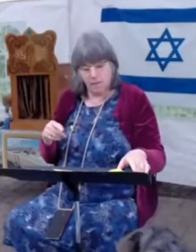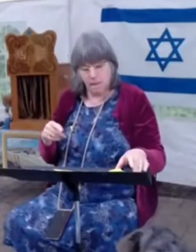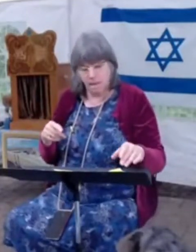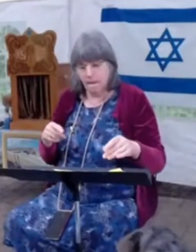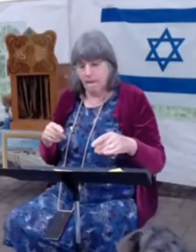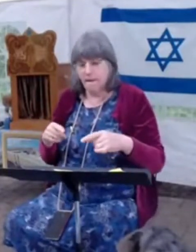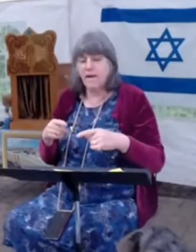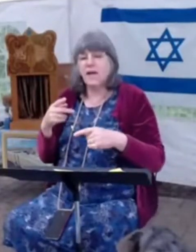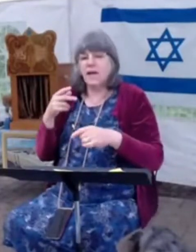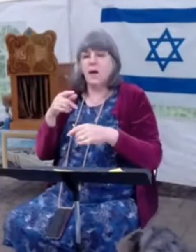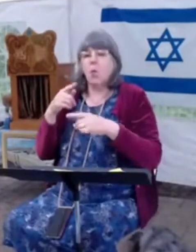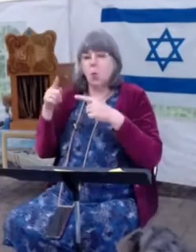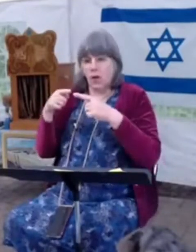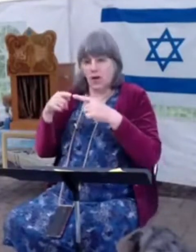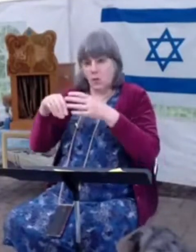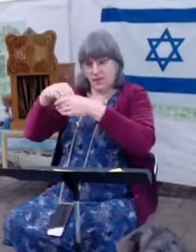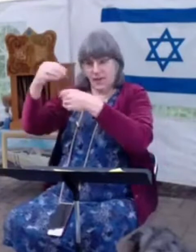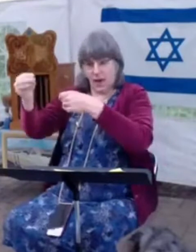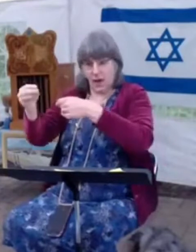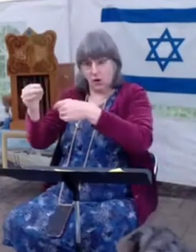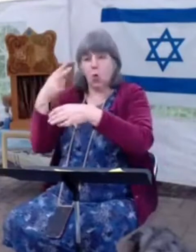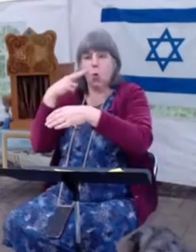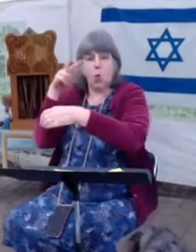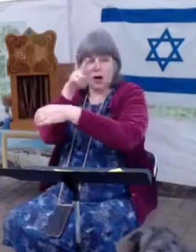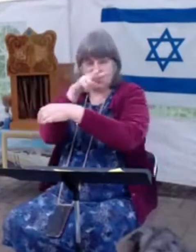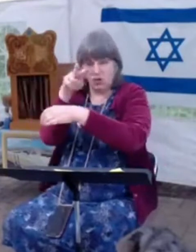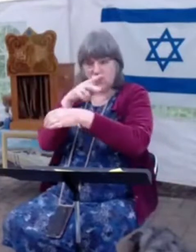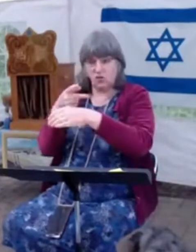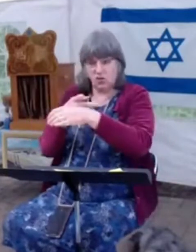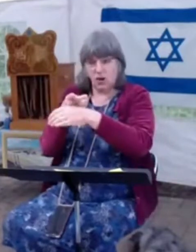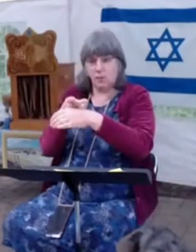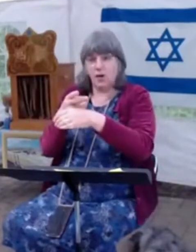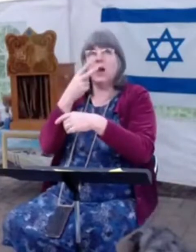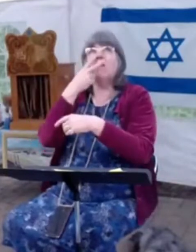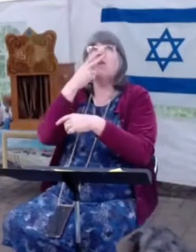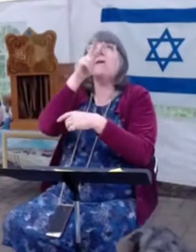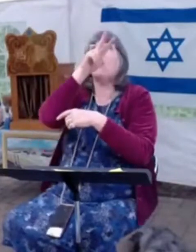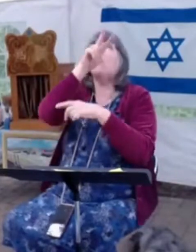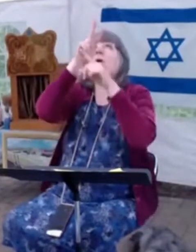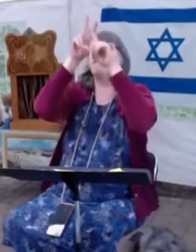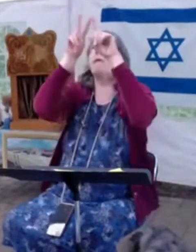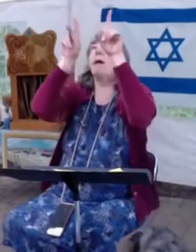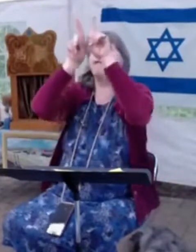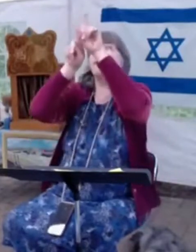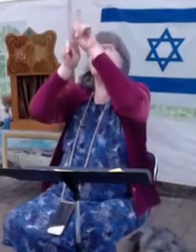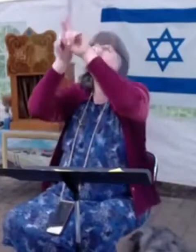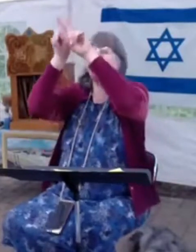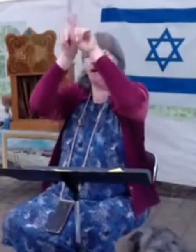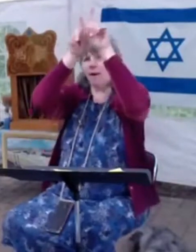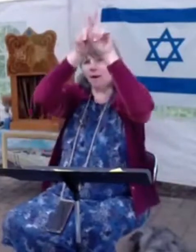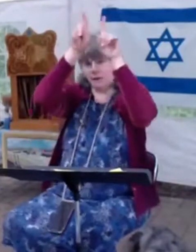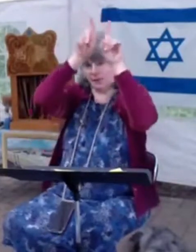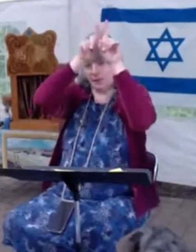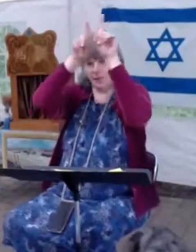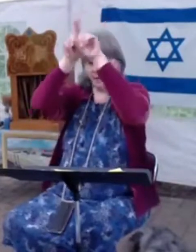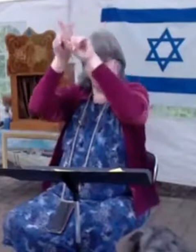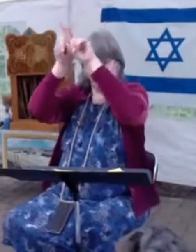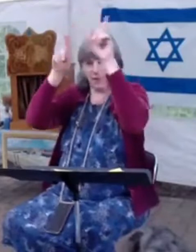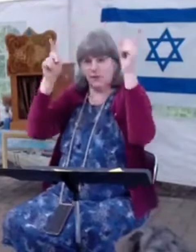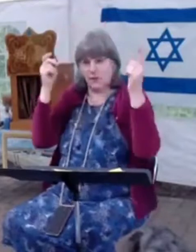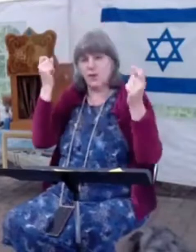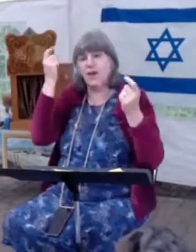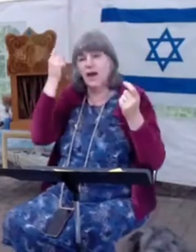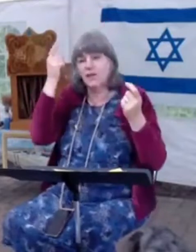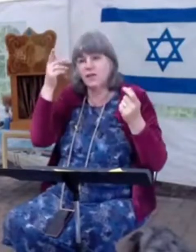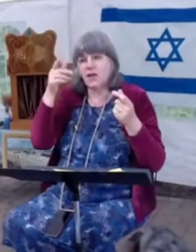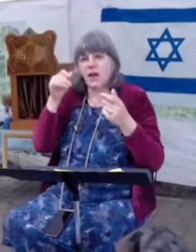That he was a creator of the universe and that as to other gods, if they contributed anything to the happiness of man, they each of them afforded it